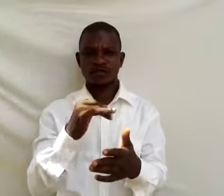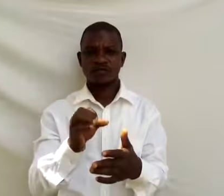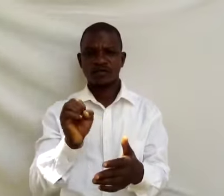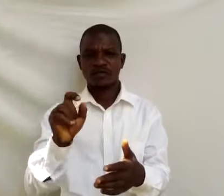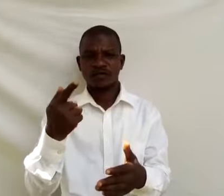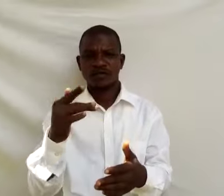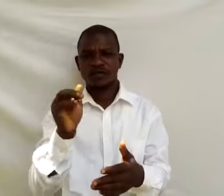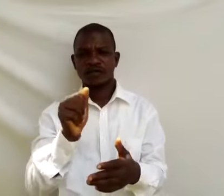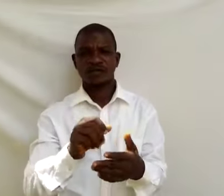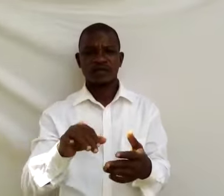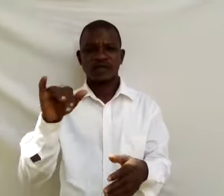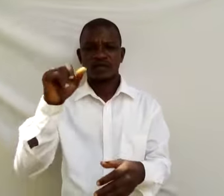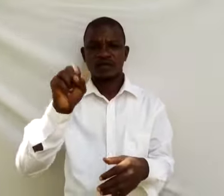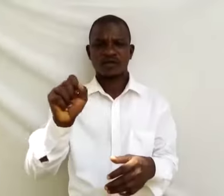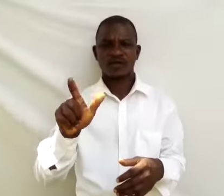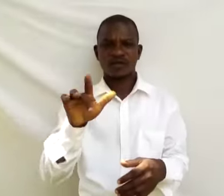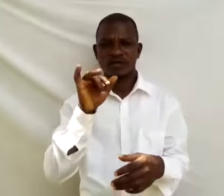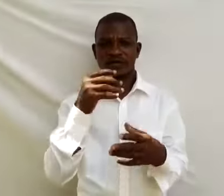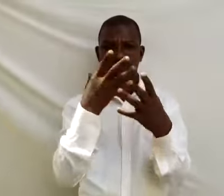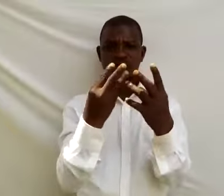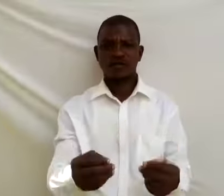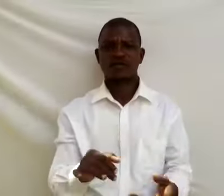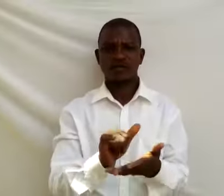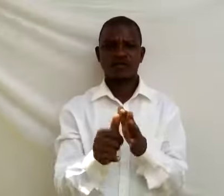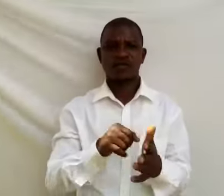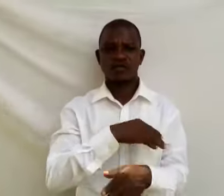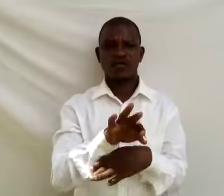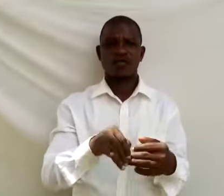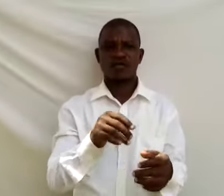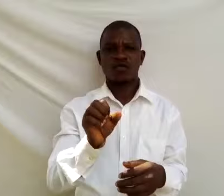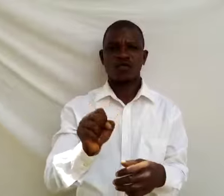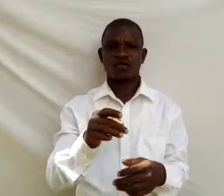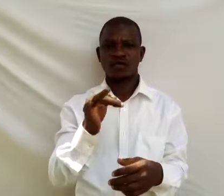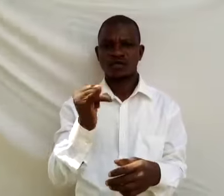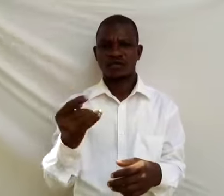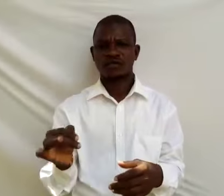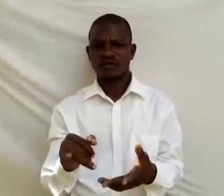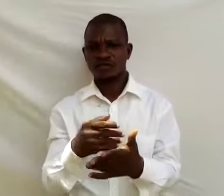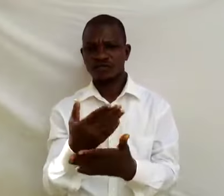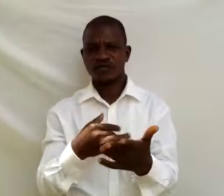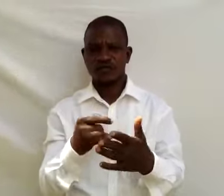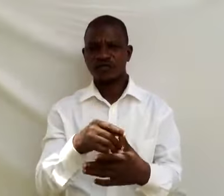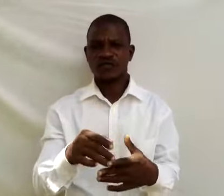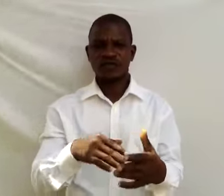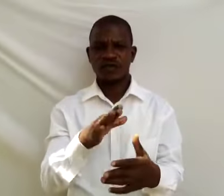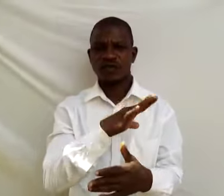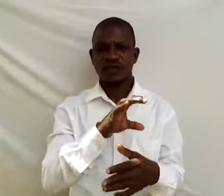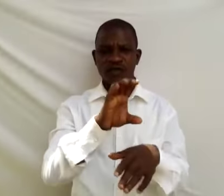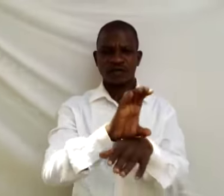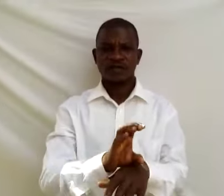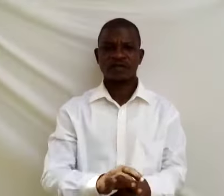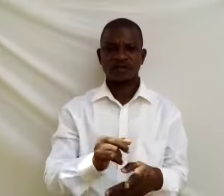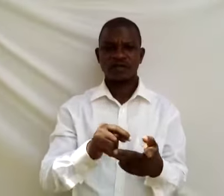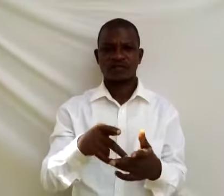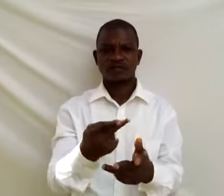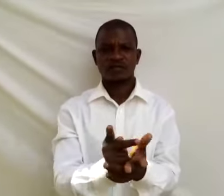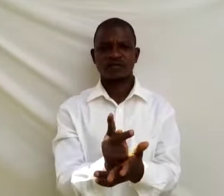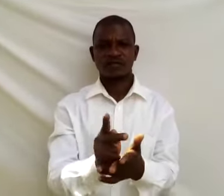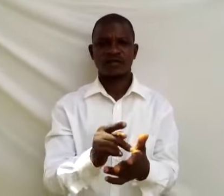solution. All instruments should be sterilized before the beginning of culture preparation. Open